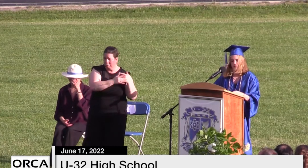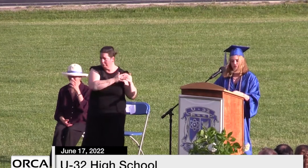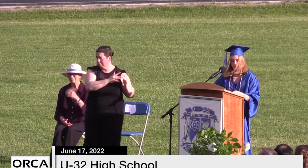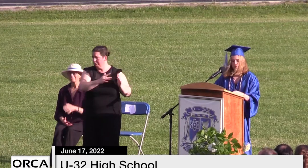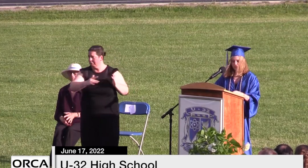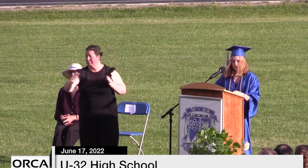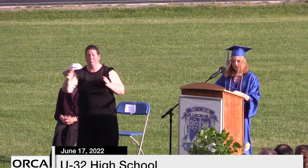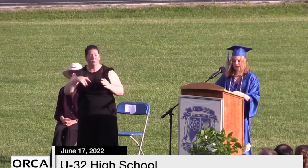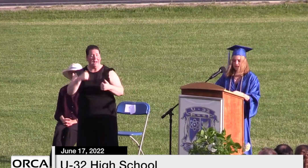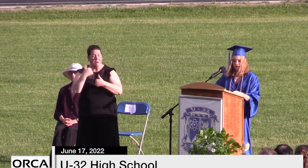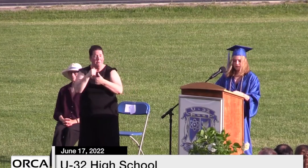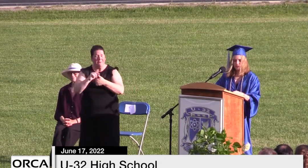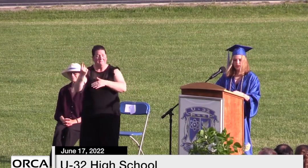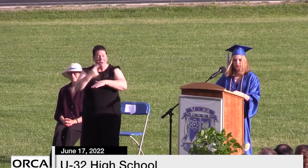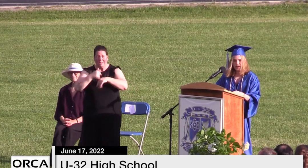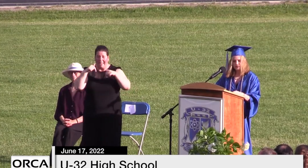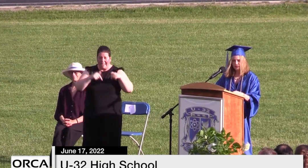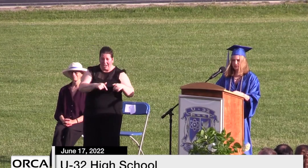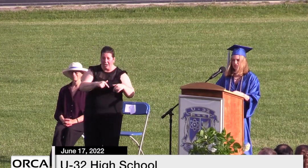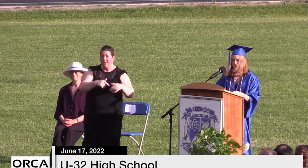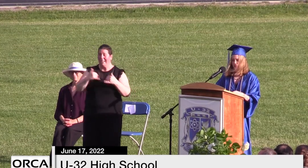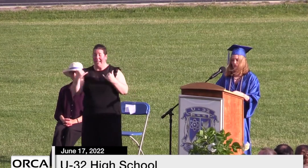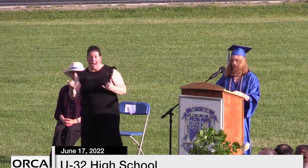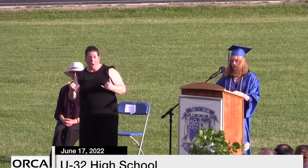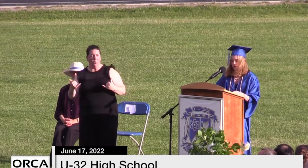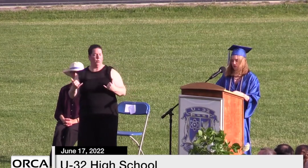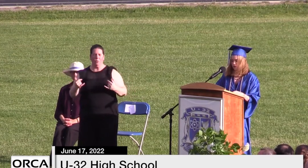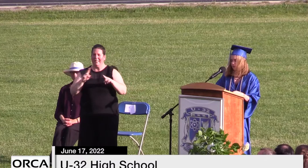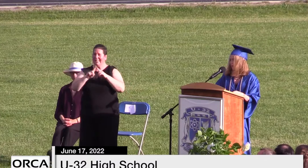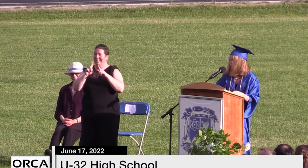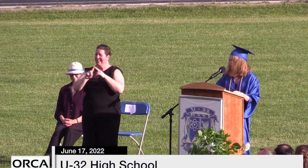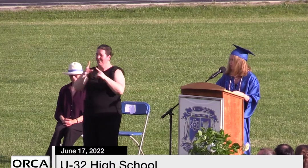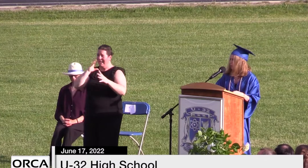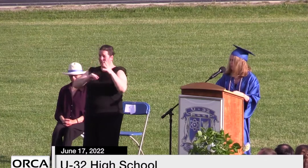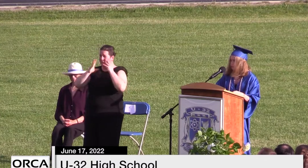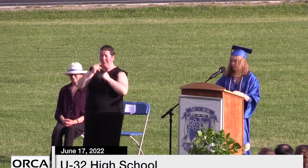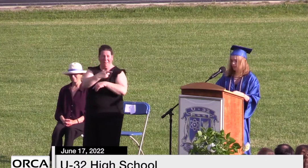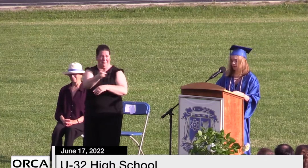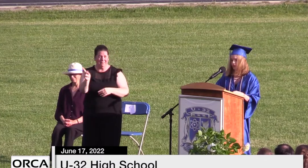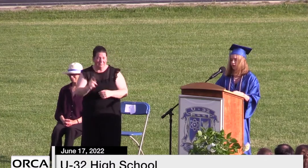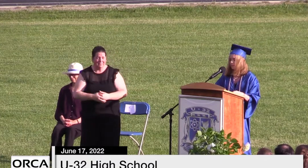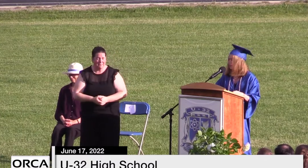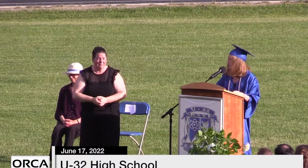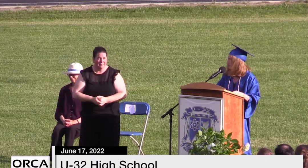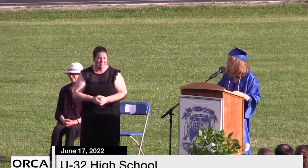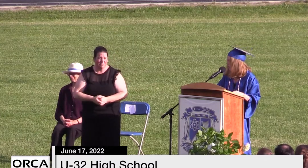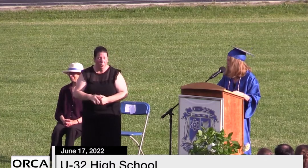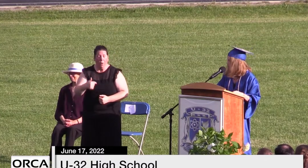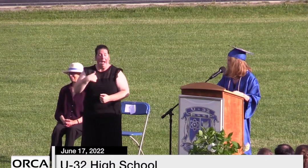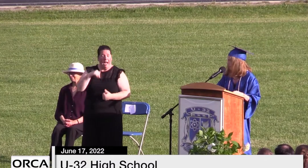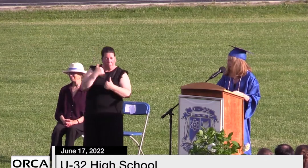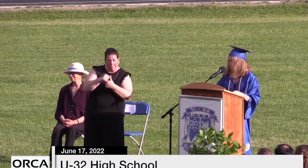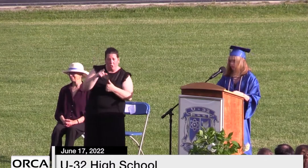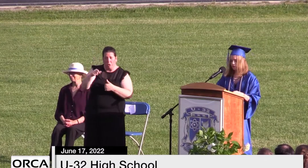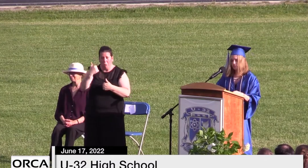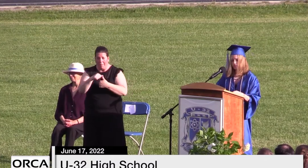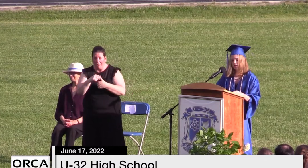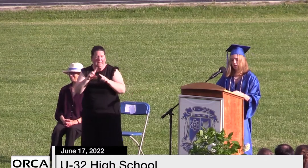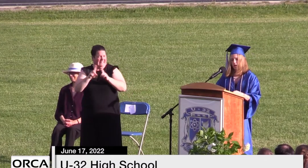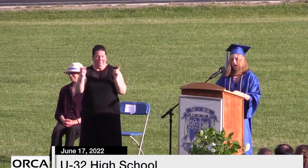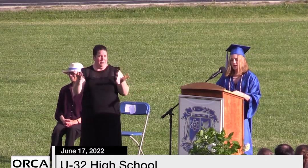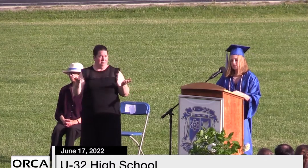What I remember from my first day here to my last is different from what any of you remember or will remember, because we are all different